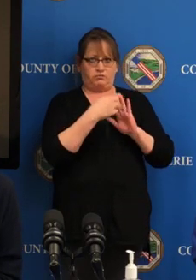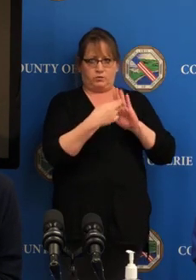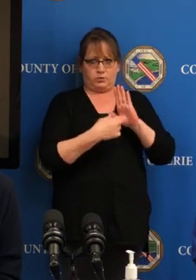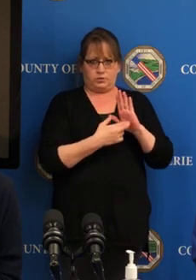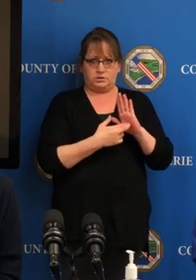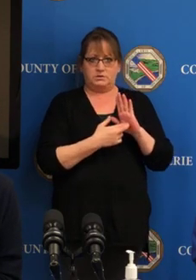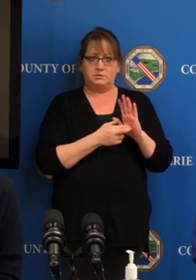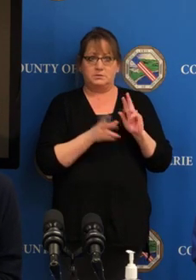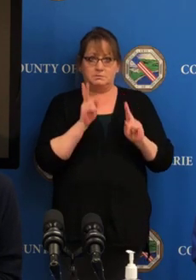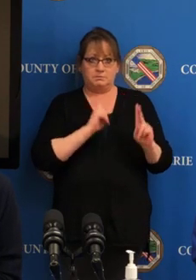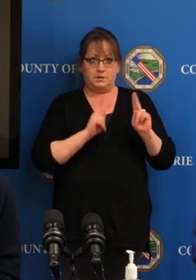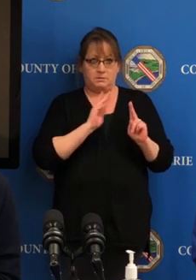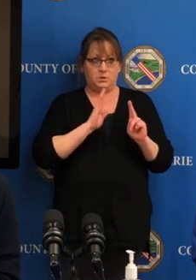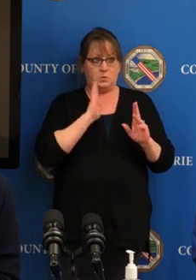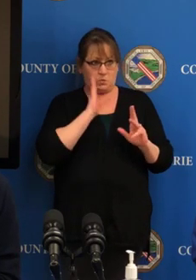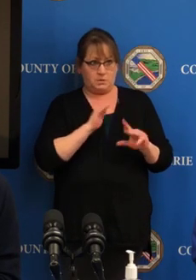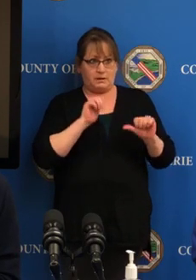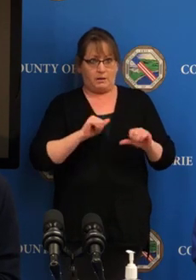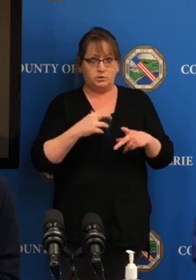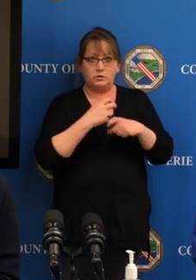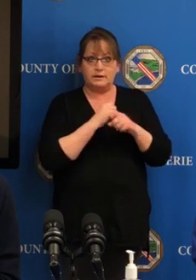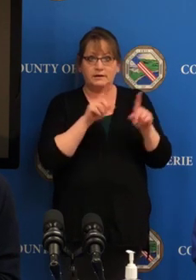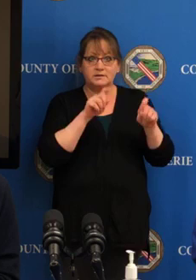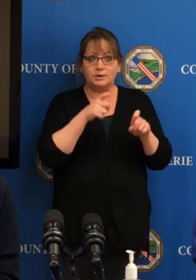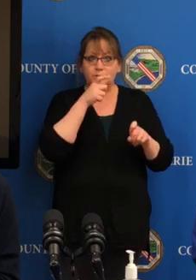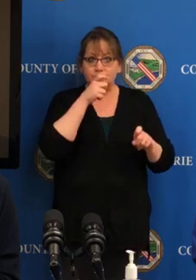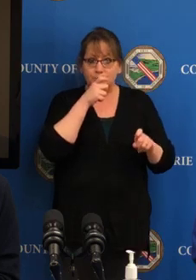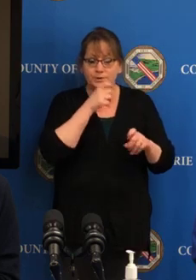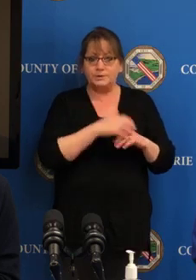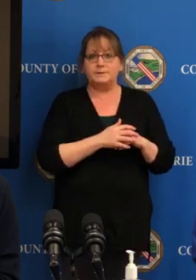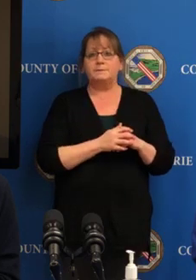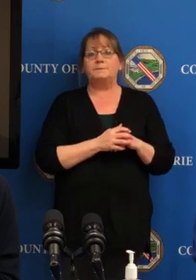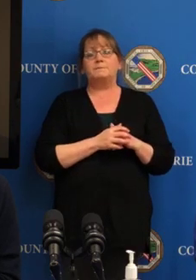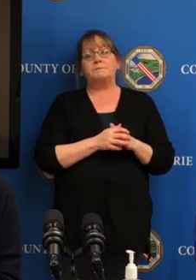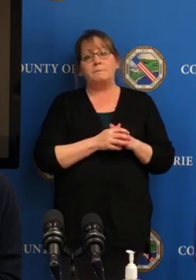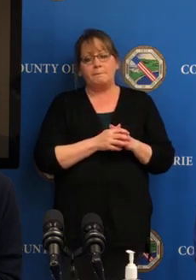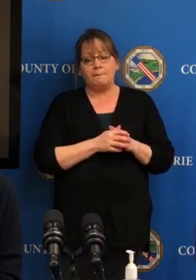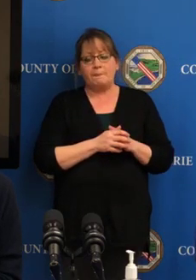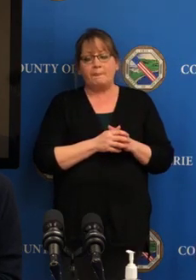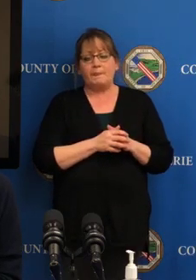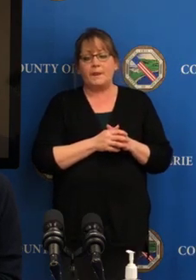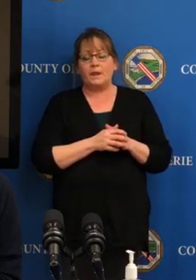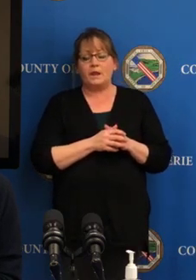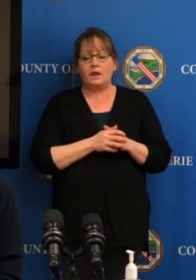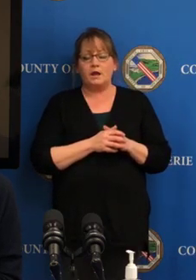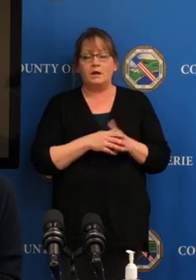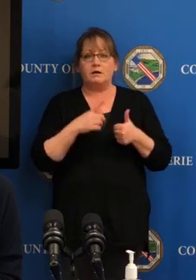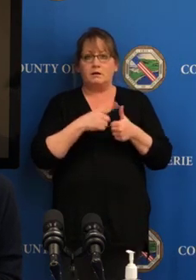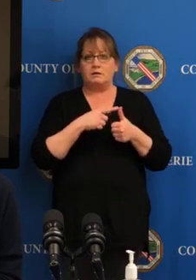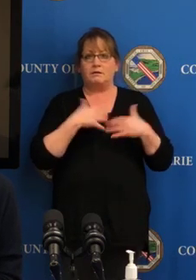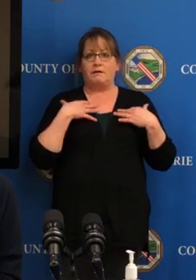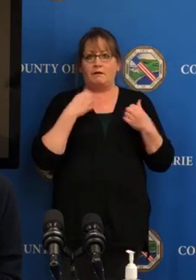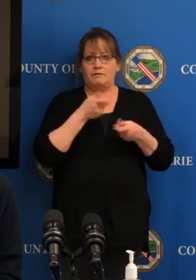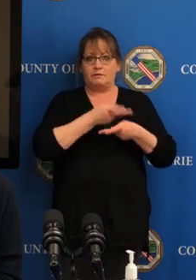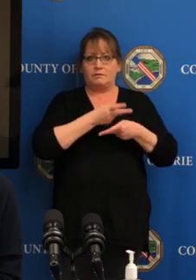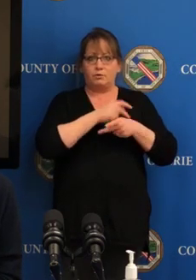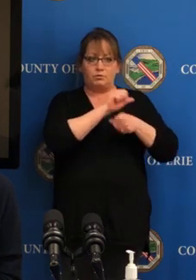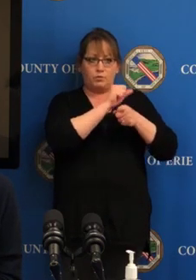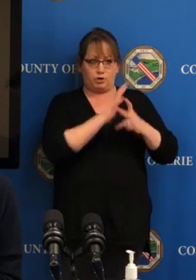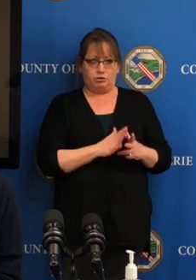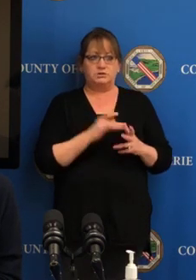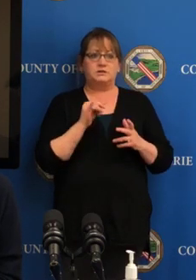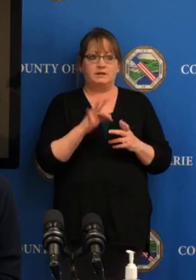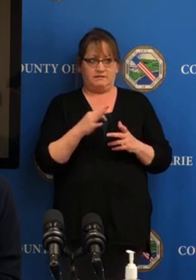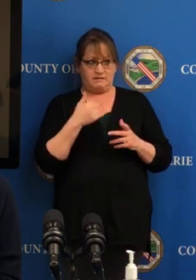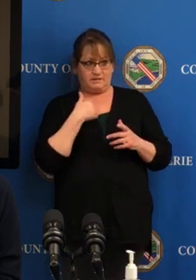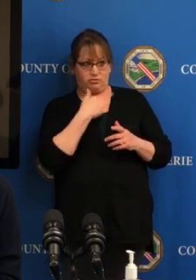The individuals who would qualify for a test through our Erie County Department of Public Health Lab are healthcare workers and those posing risks